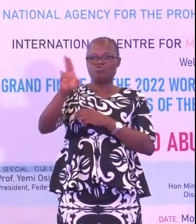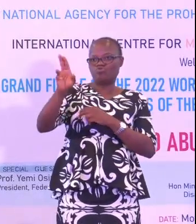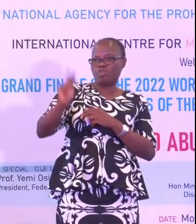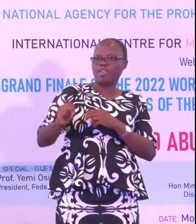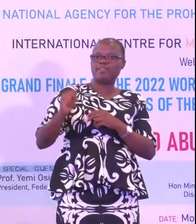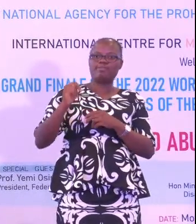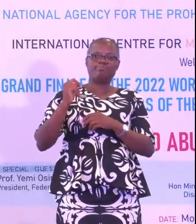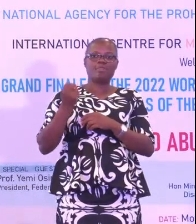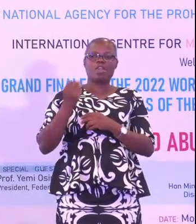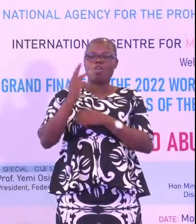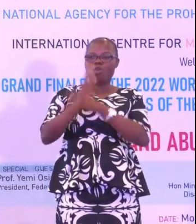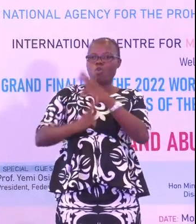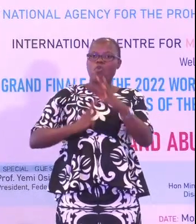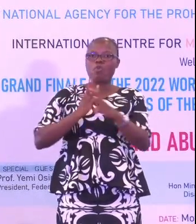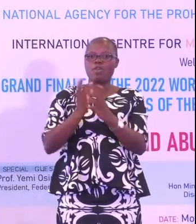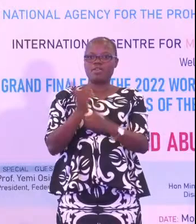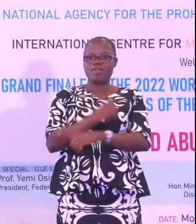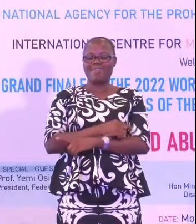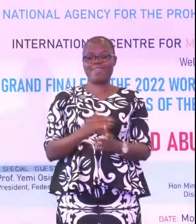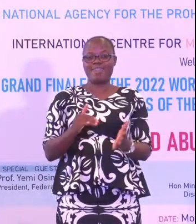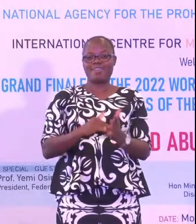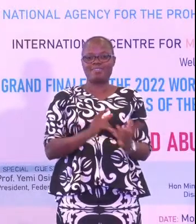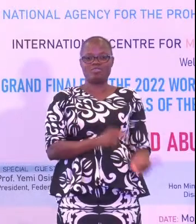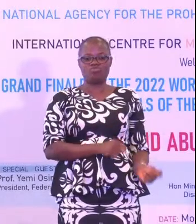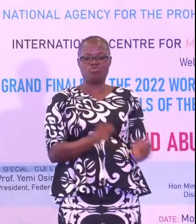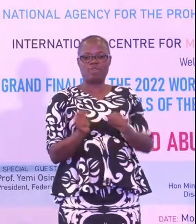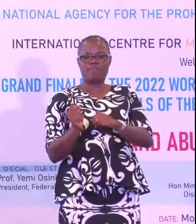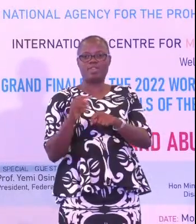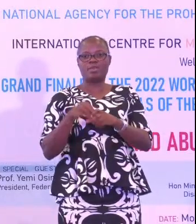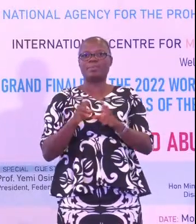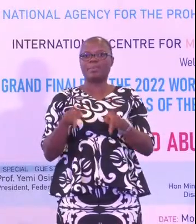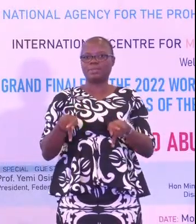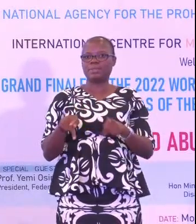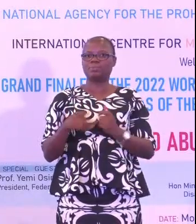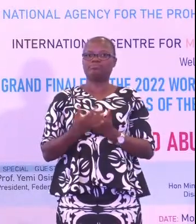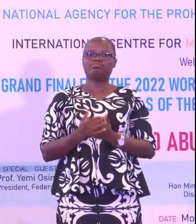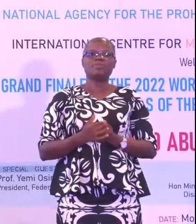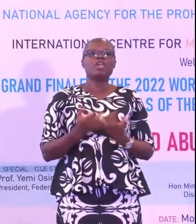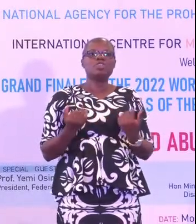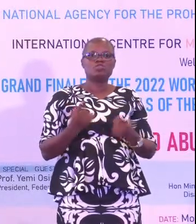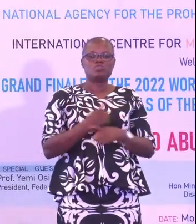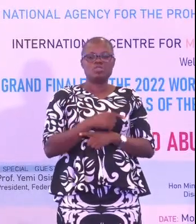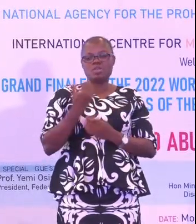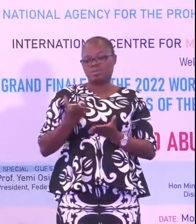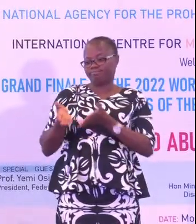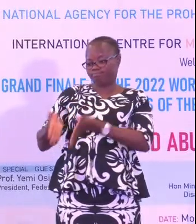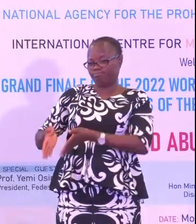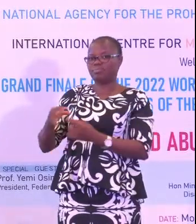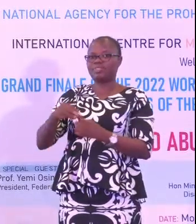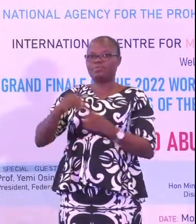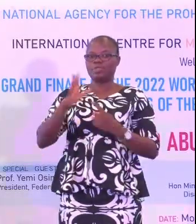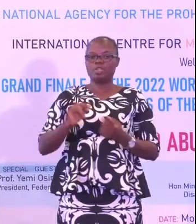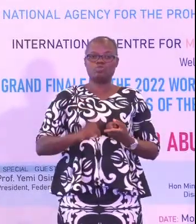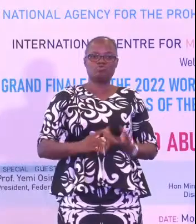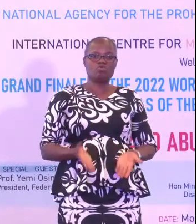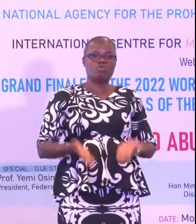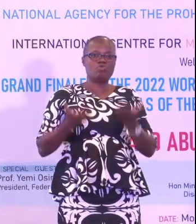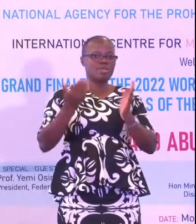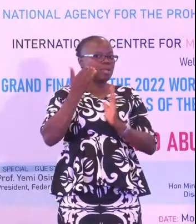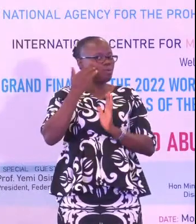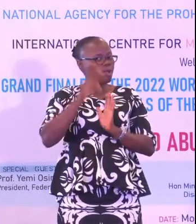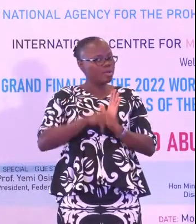Nations World Day Against Trafficking in Persons. The day is set aside specially to raise awareness on